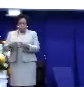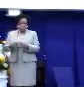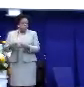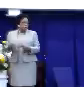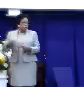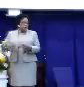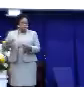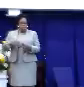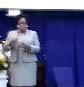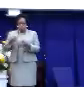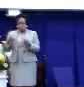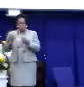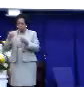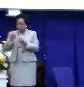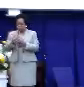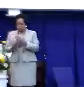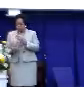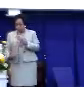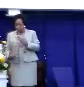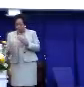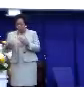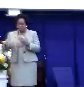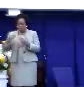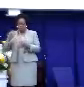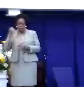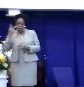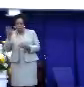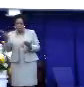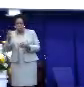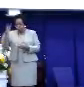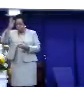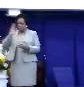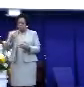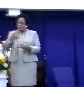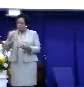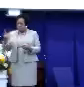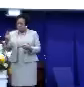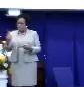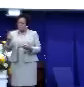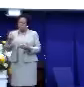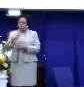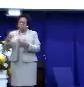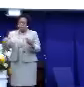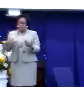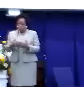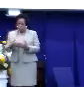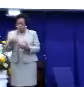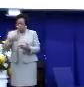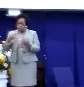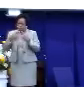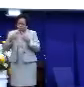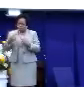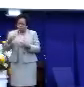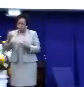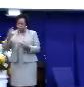well, when your power run low, we have to look at what God has said to us. And I said to the